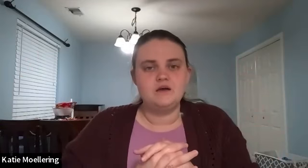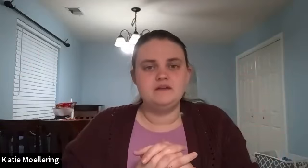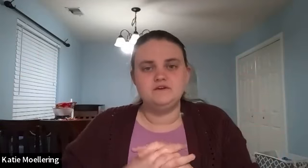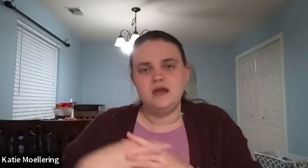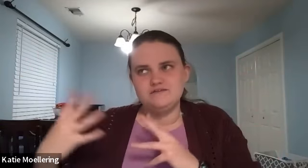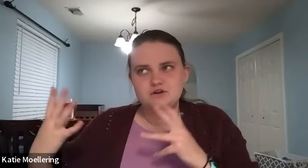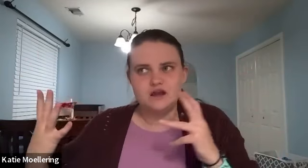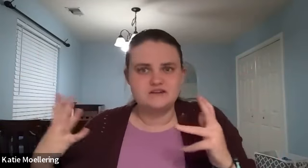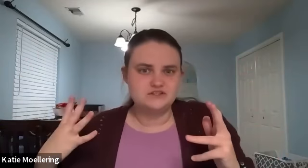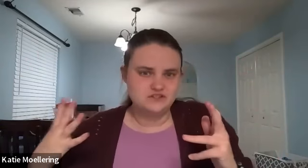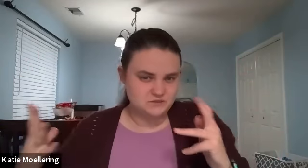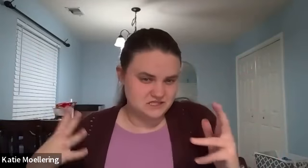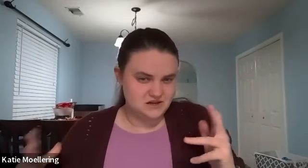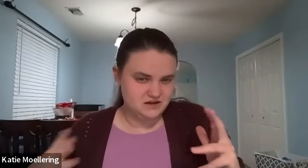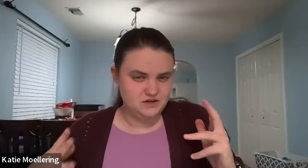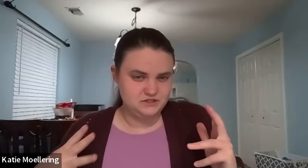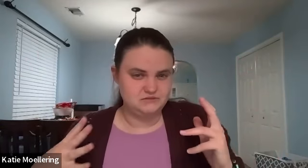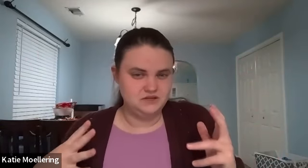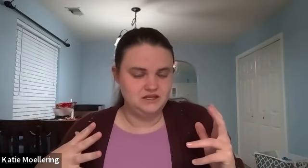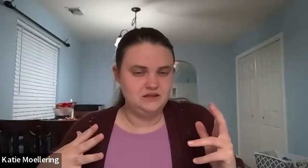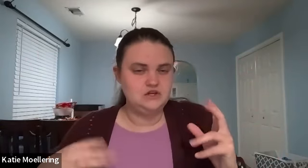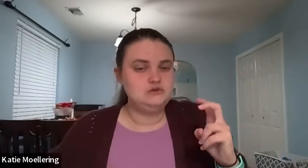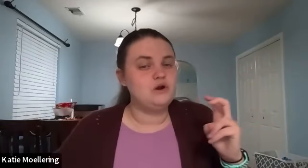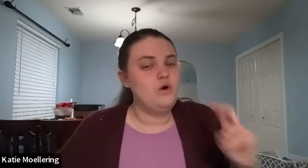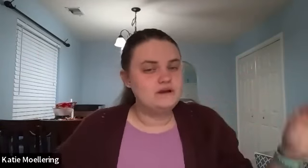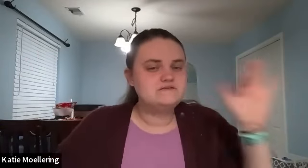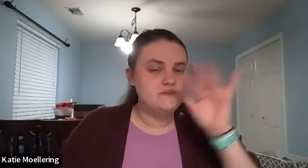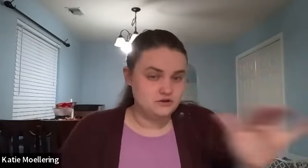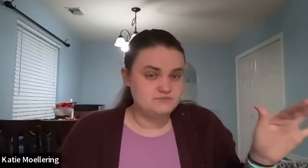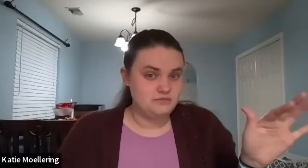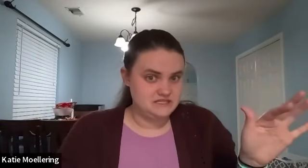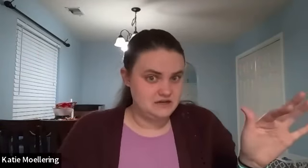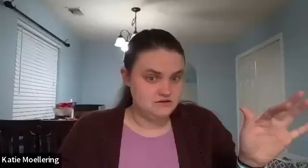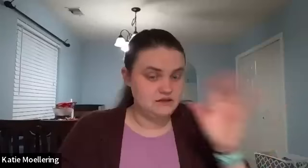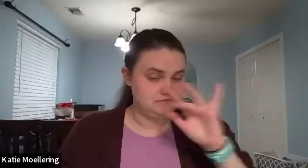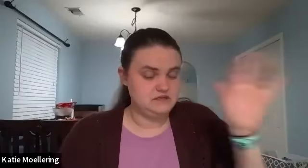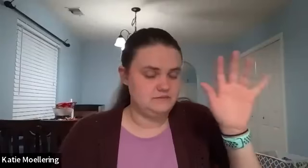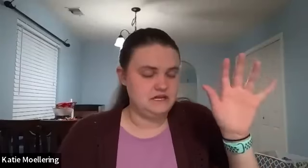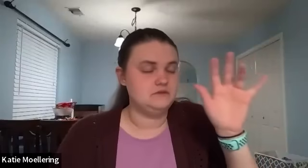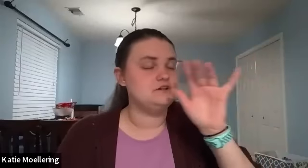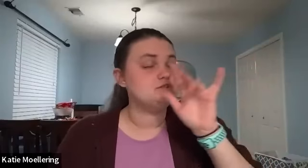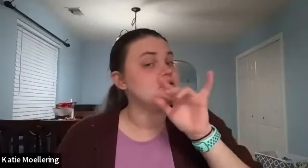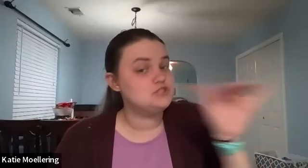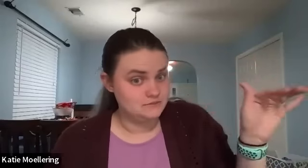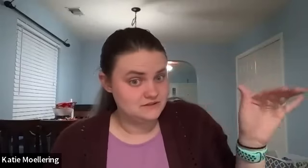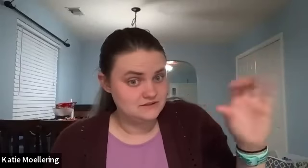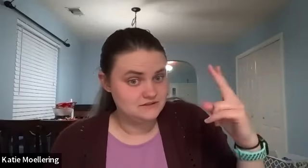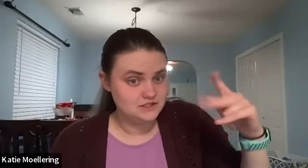If you ever kind of concerned someone's not going to know what you mean, you can always finger spell potato, like not potato, finger spell chips.